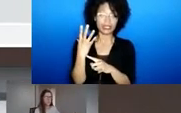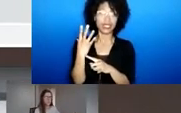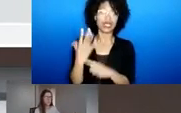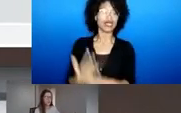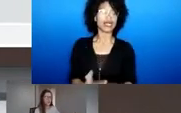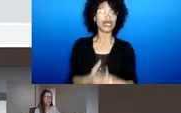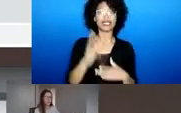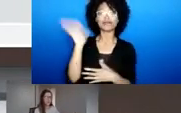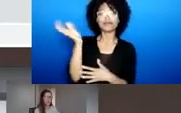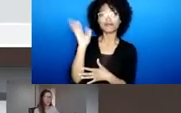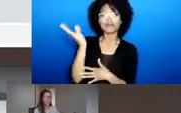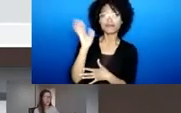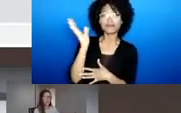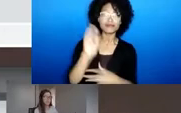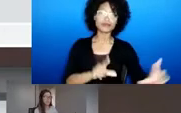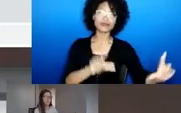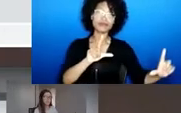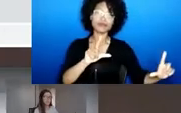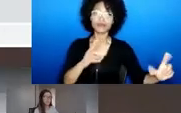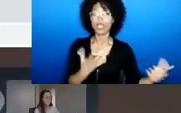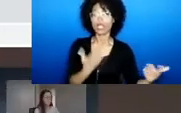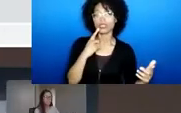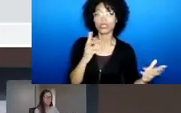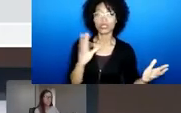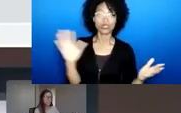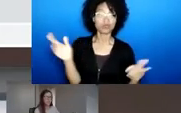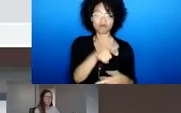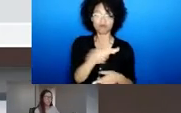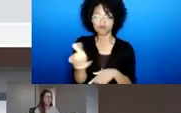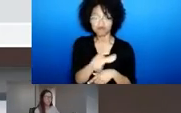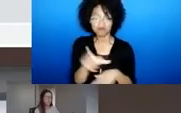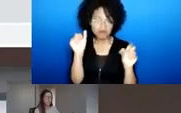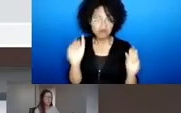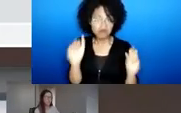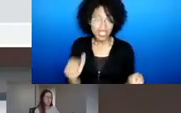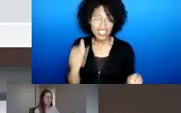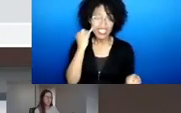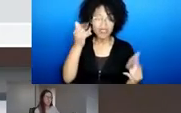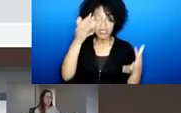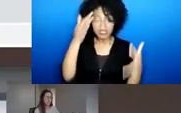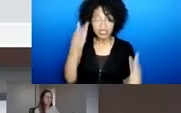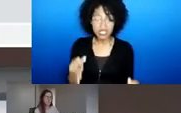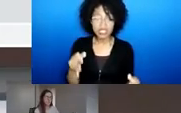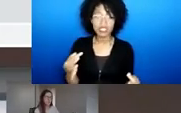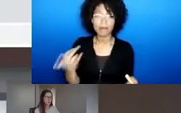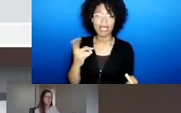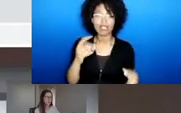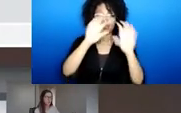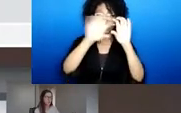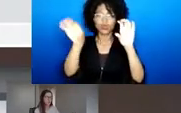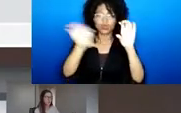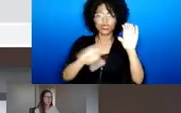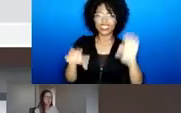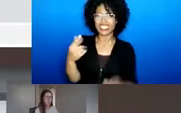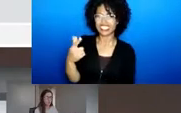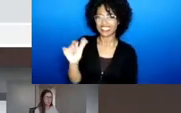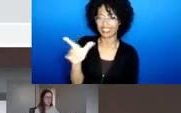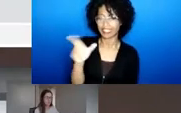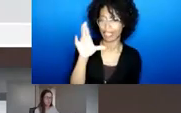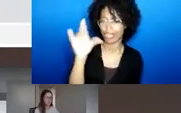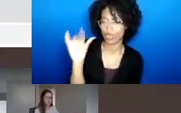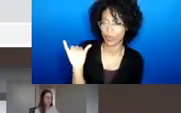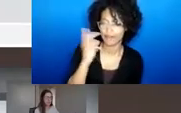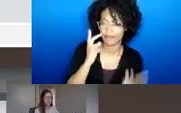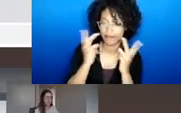she's sharing. And if you wanted to change your view to go back to being tile view, you as the